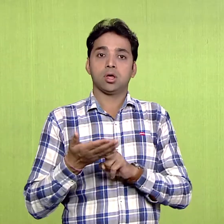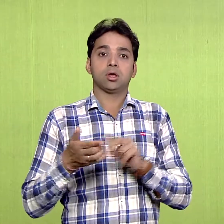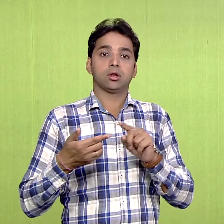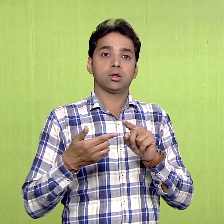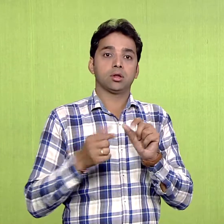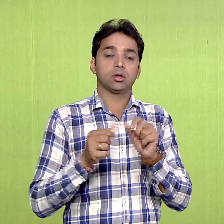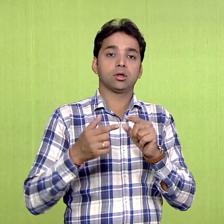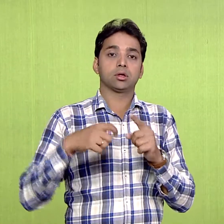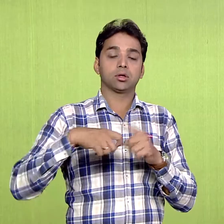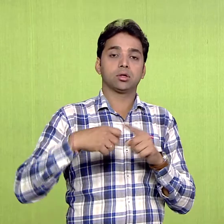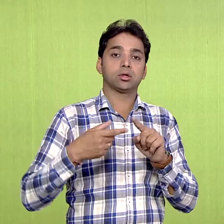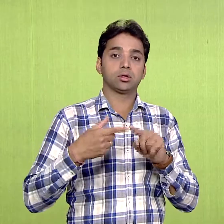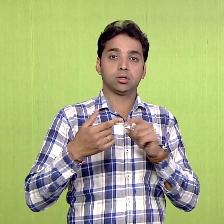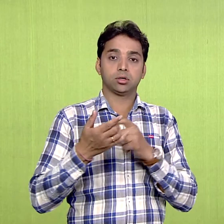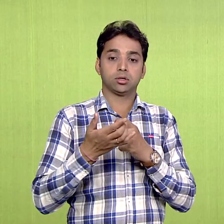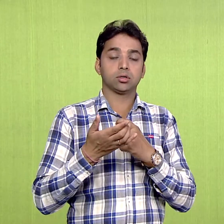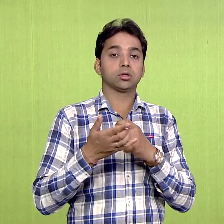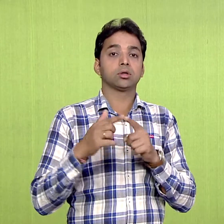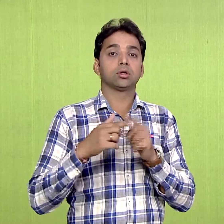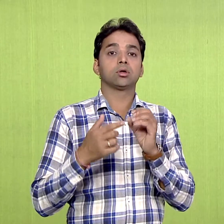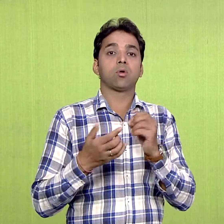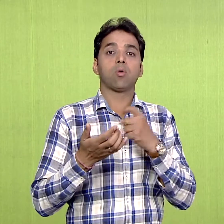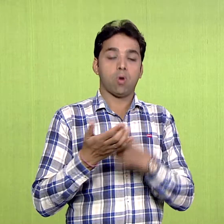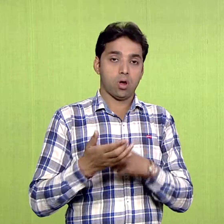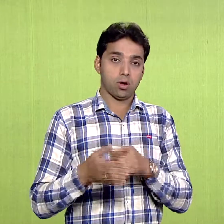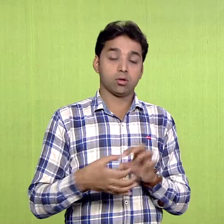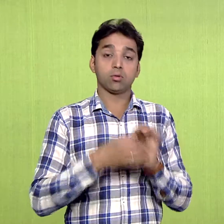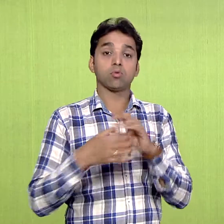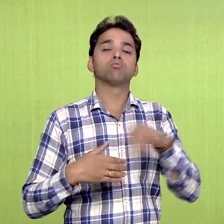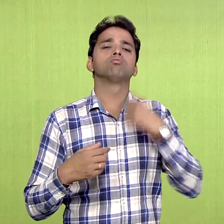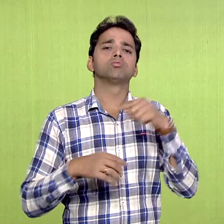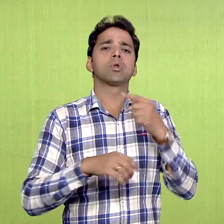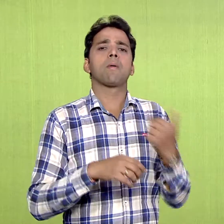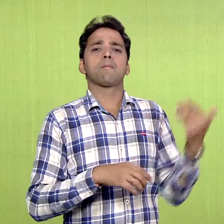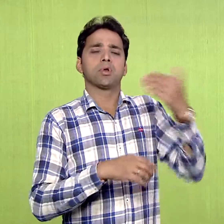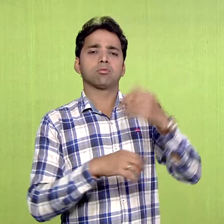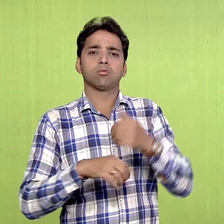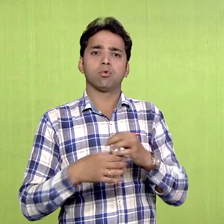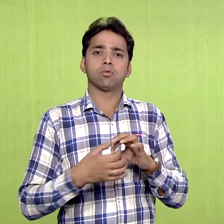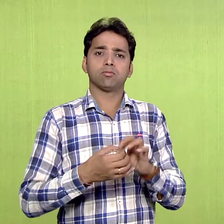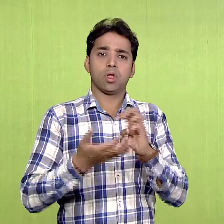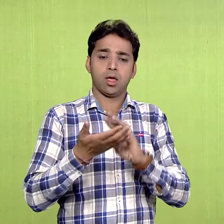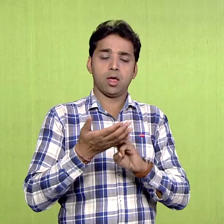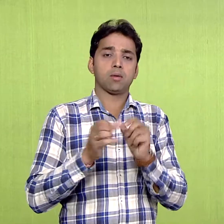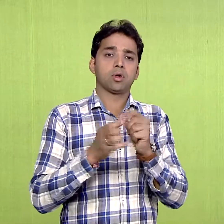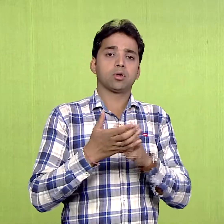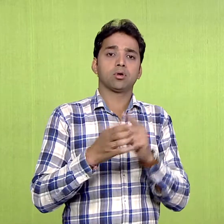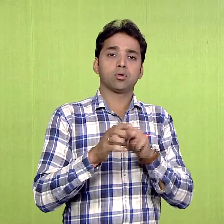Nikator, who visited the Mauryan court, described Chandragupta Maurya's palace as